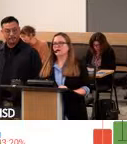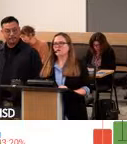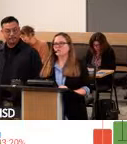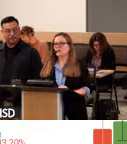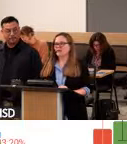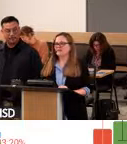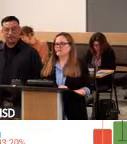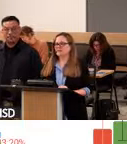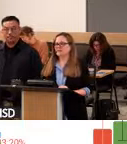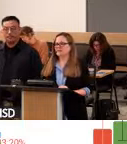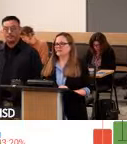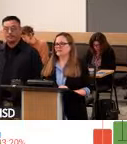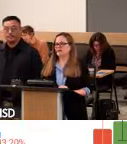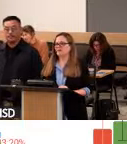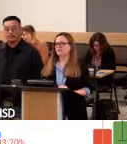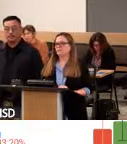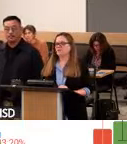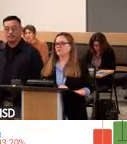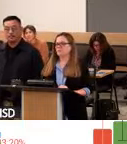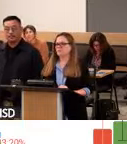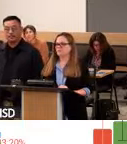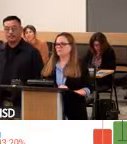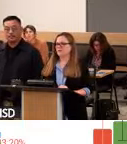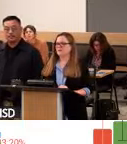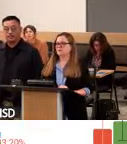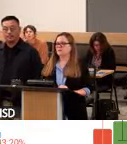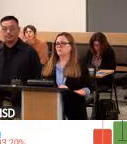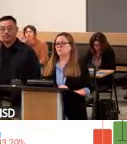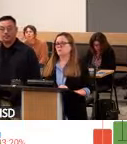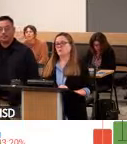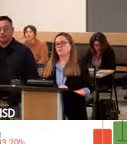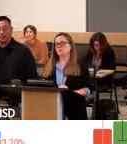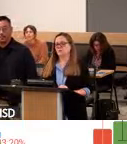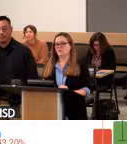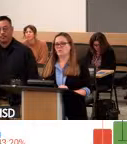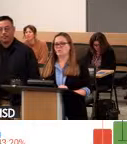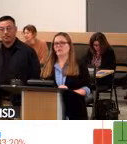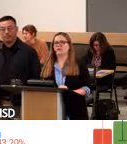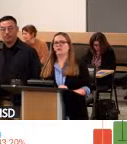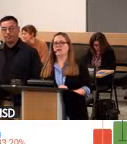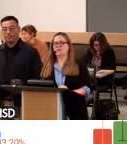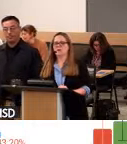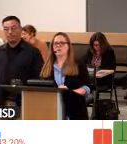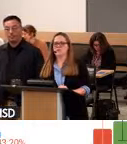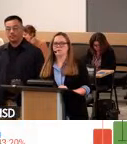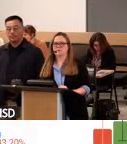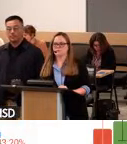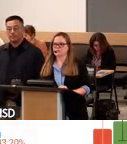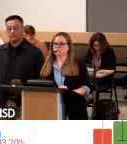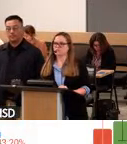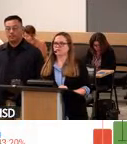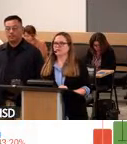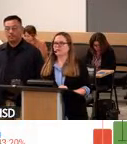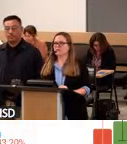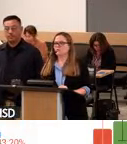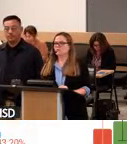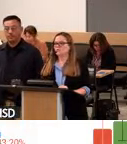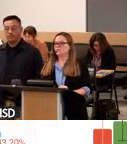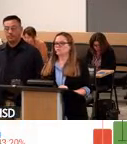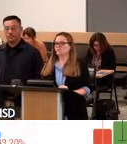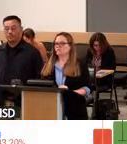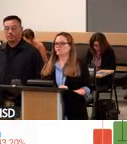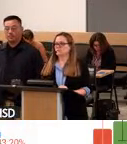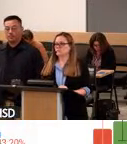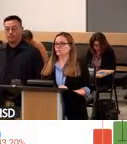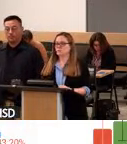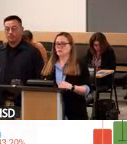On the right-hand side, that PGP stands for professional growth plan. And I want to be really specific that we do have